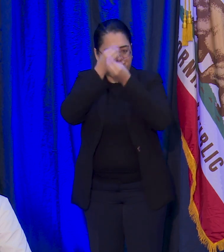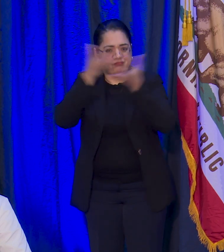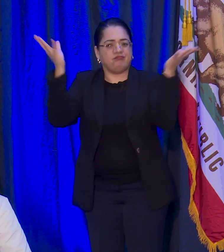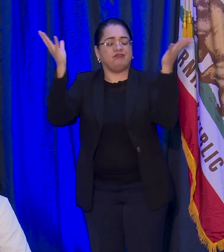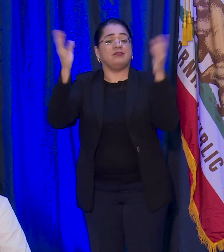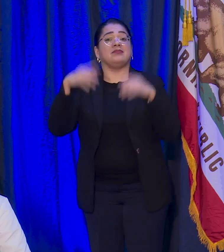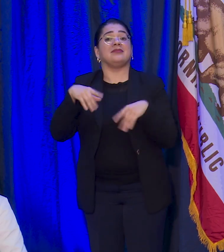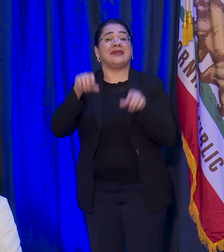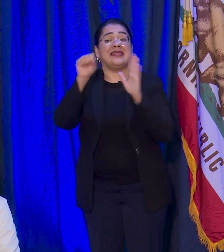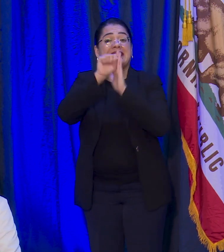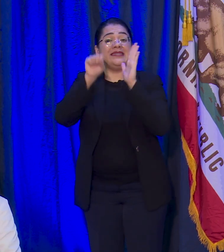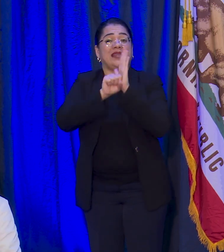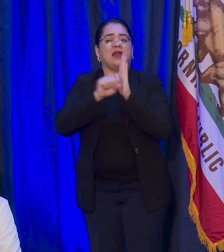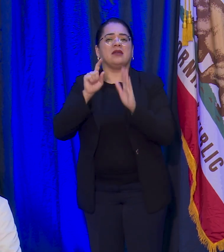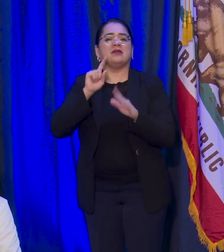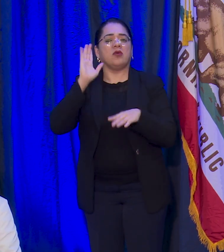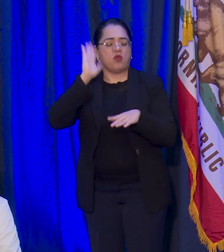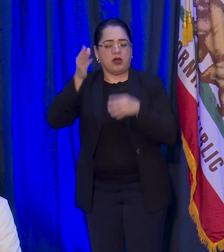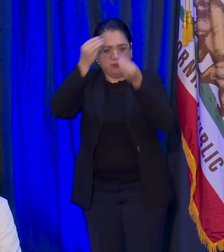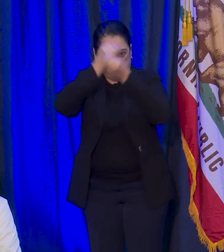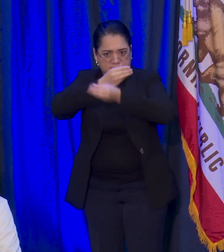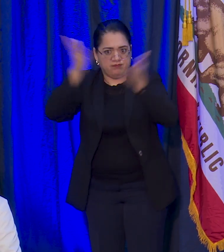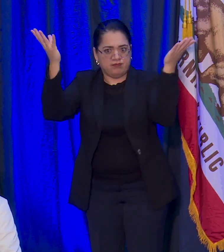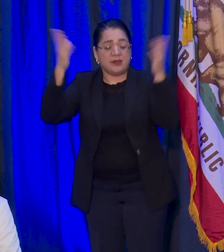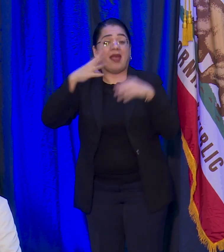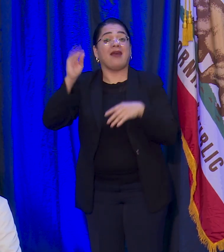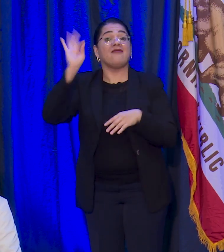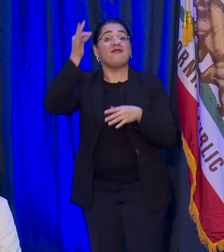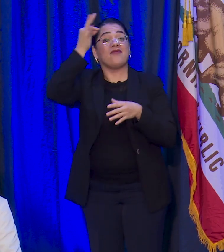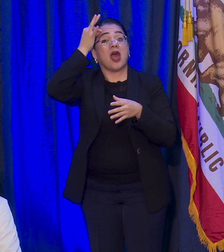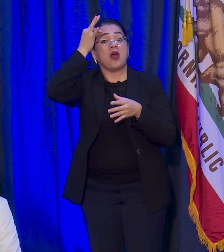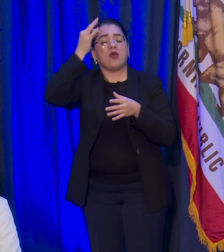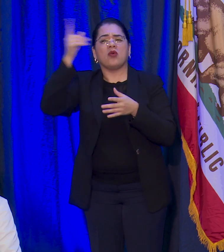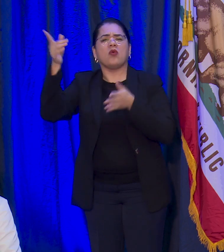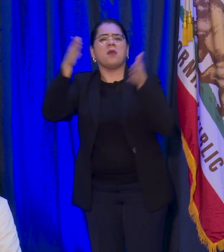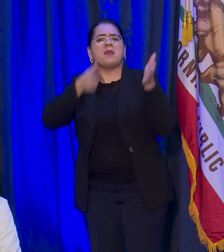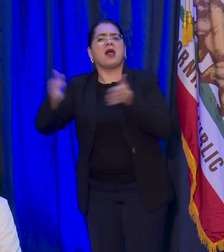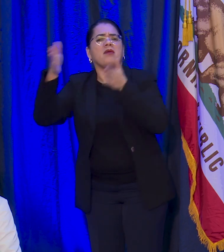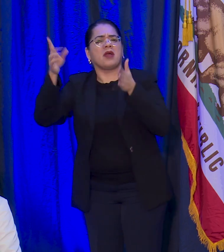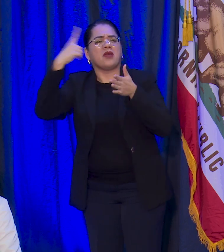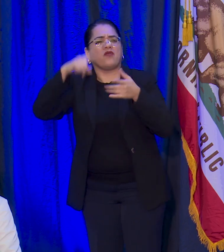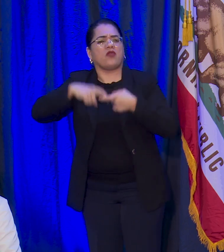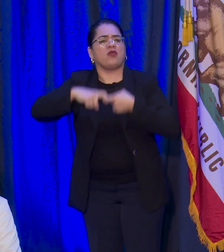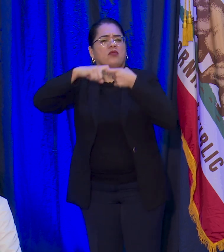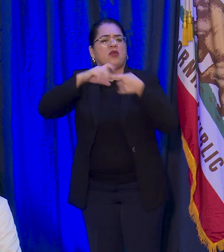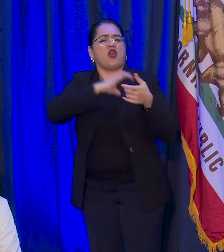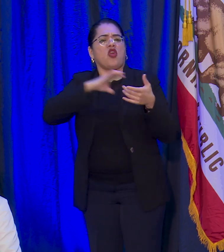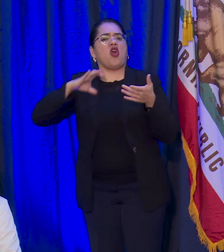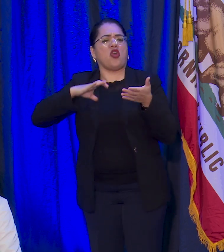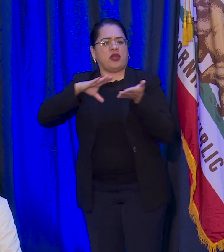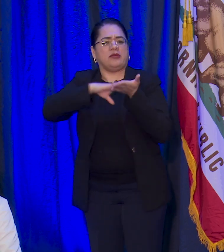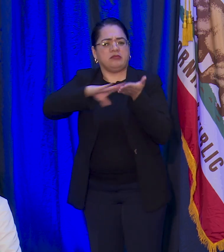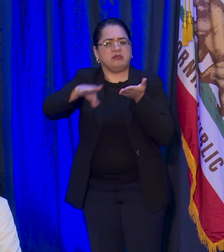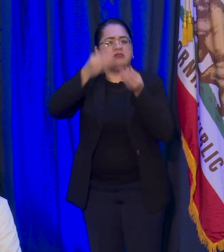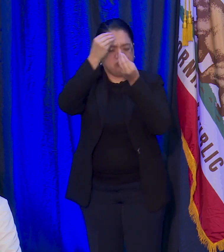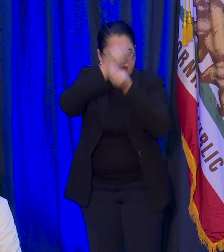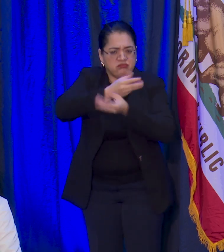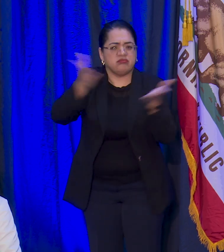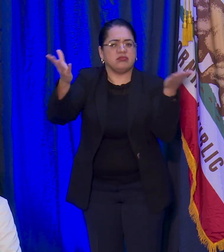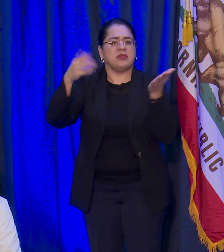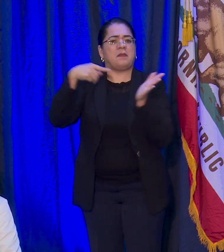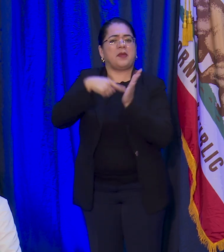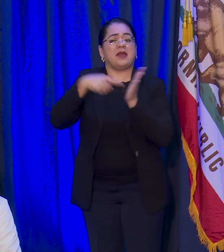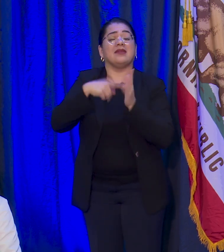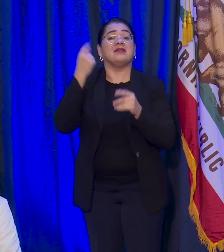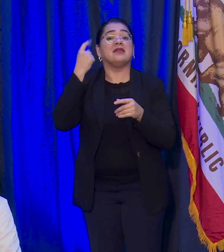the Congress about what federal relief is coming directly to workers. But for now, locally, please know that we're not